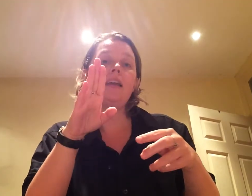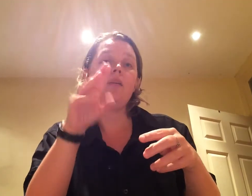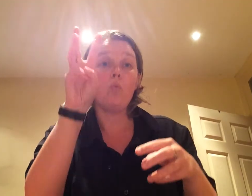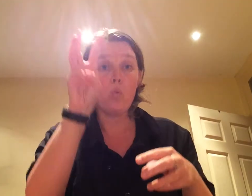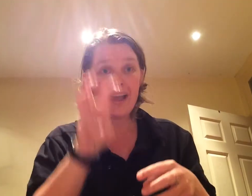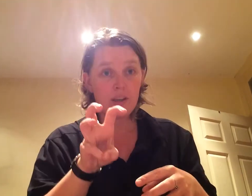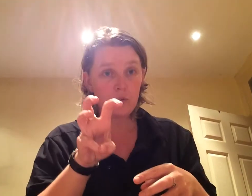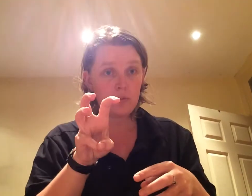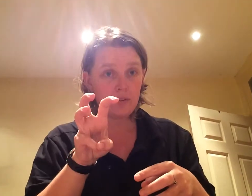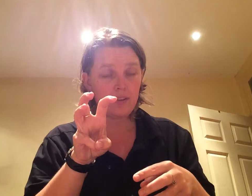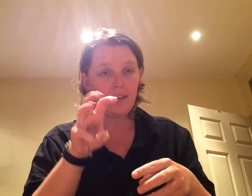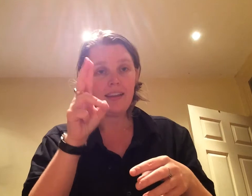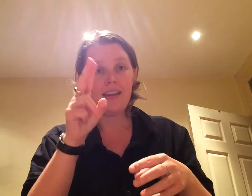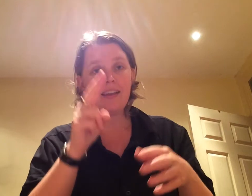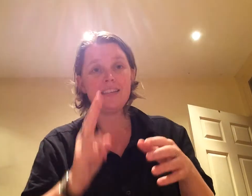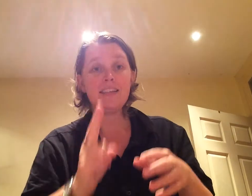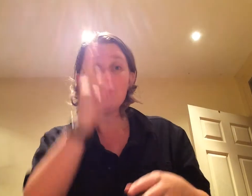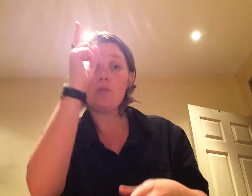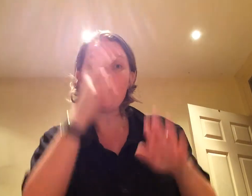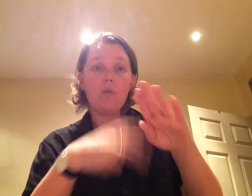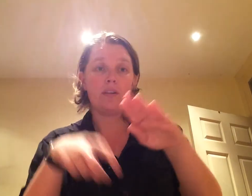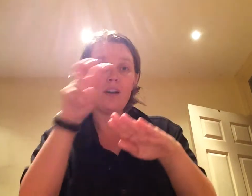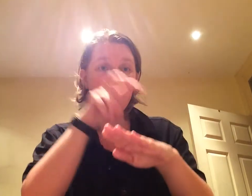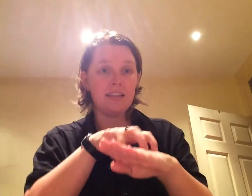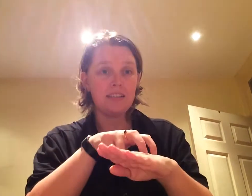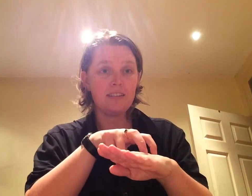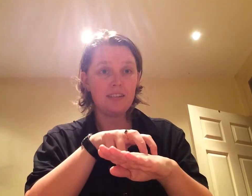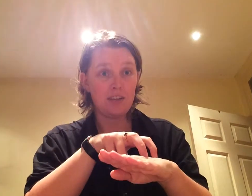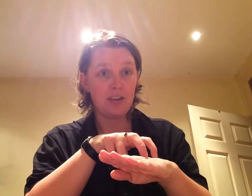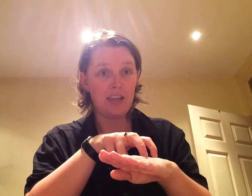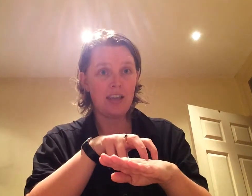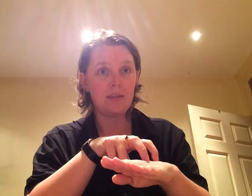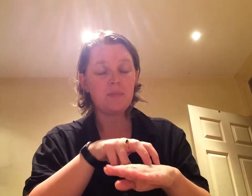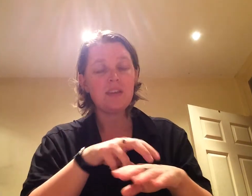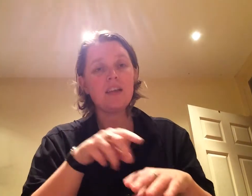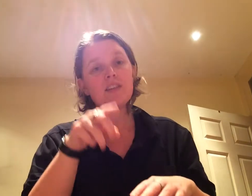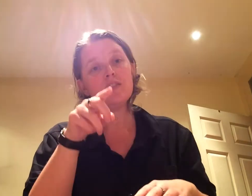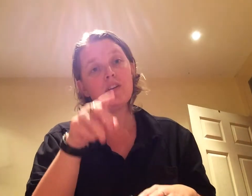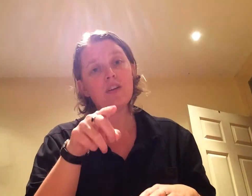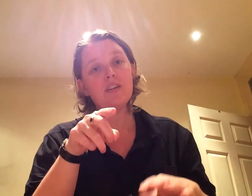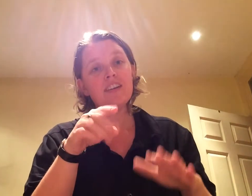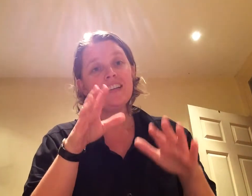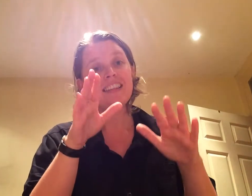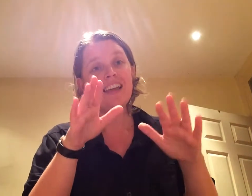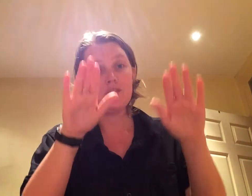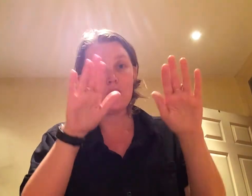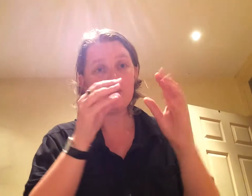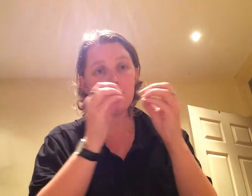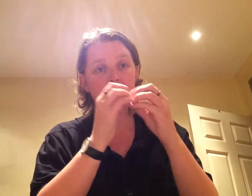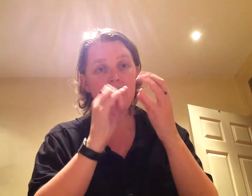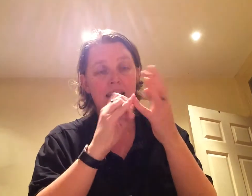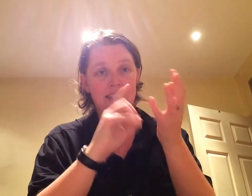in Wales, and in Northern Ireland. Okay, so that's called